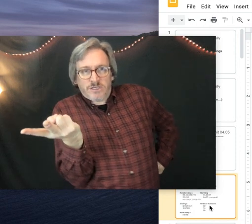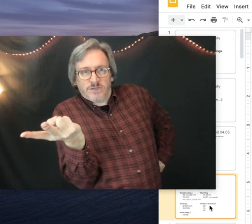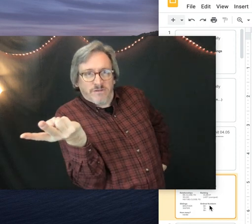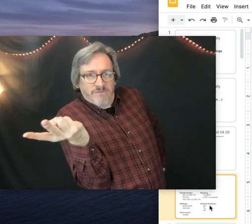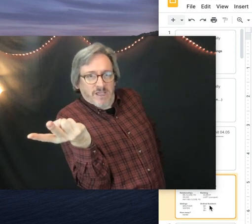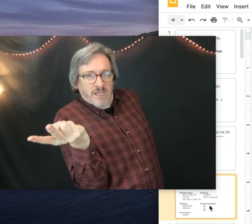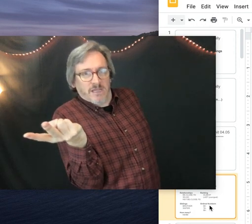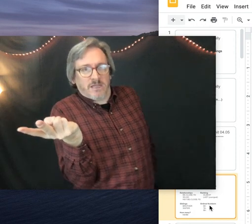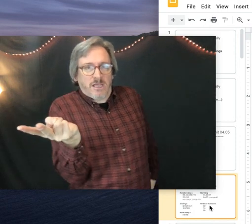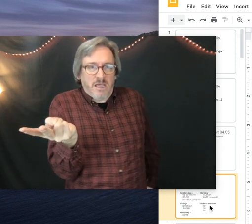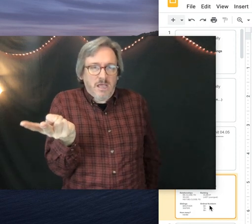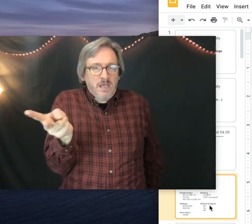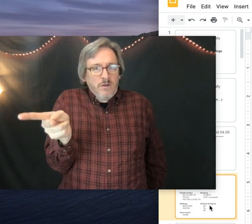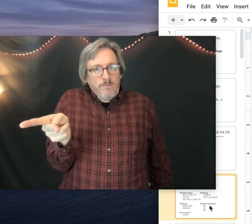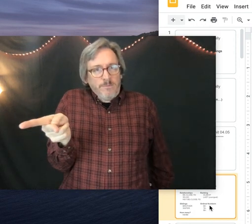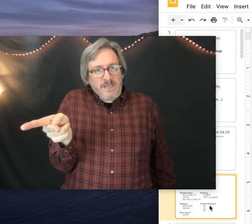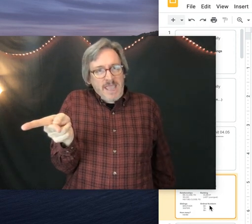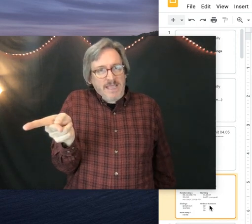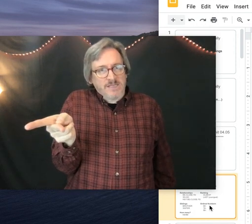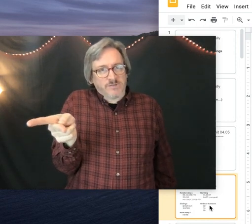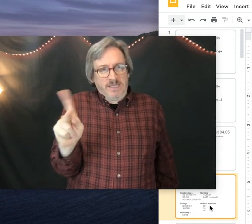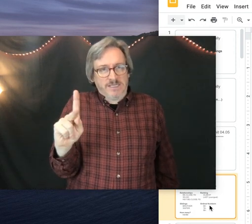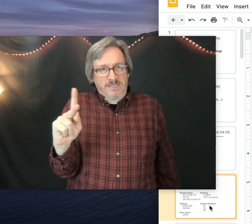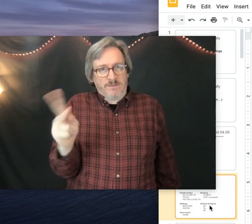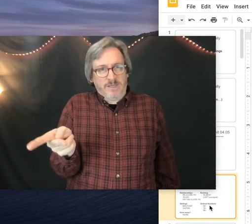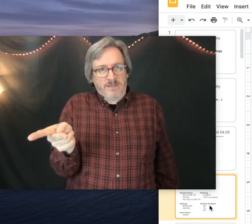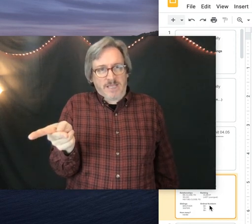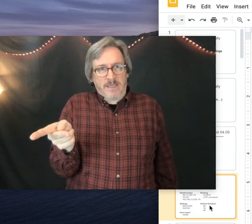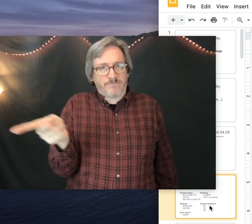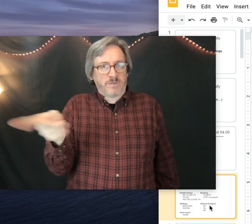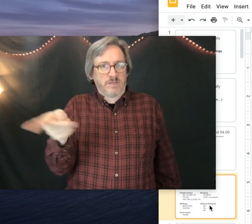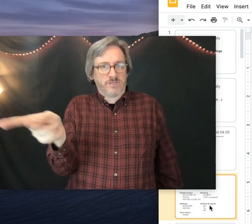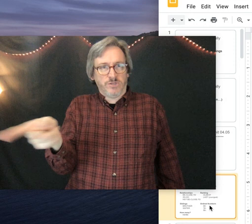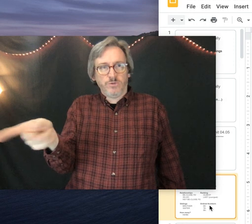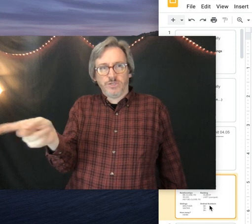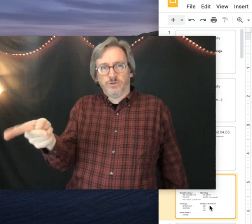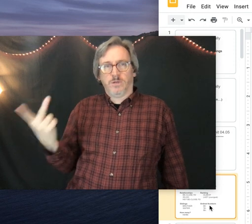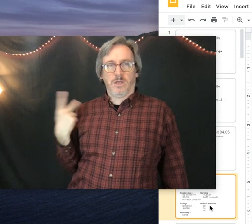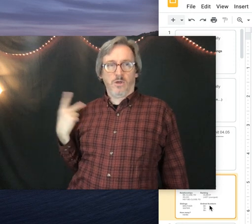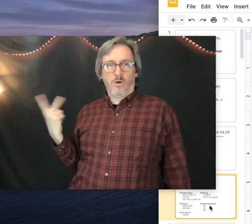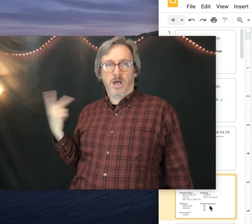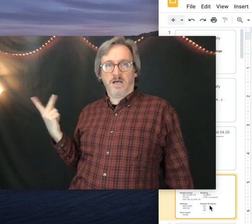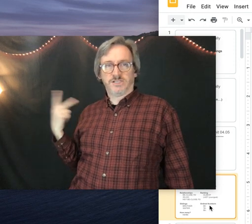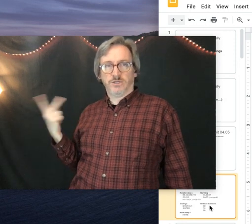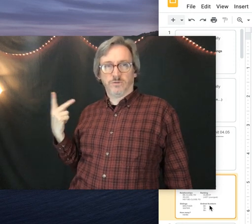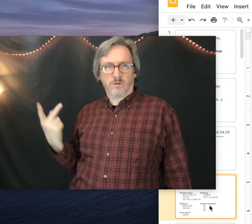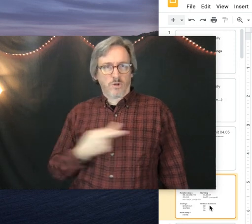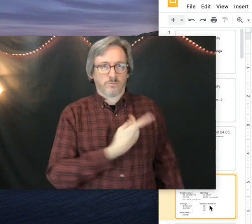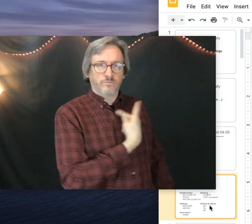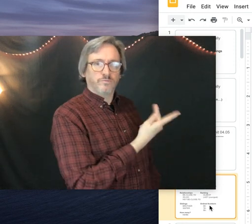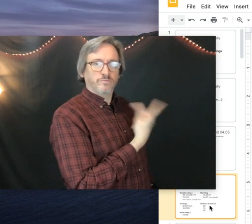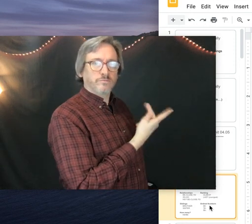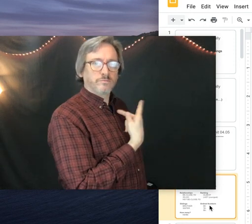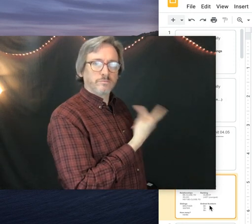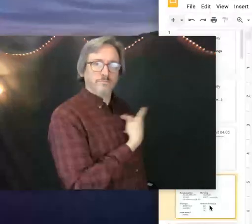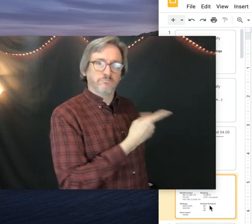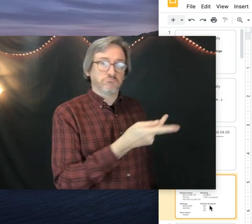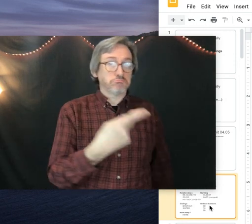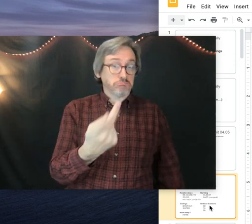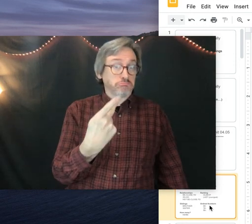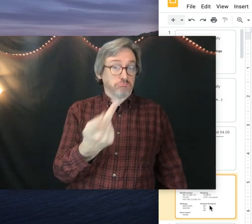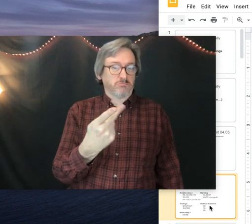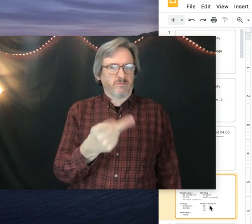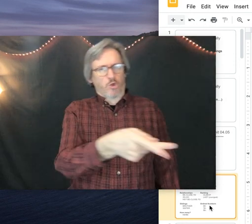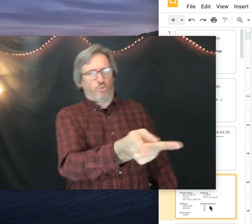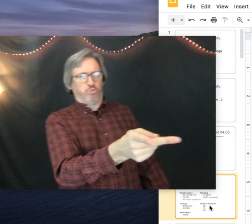hard to do the V, but the K is really easy, the P and the K. So you two, us two.